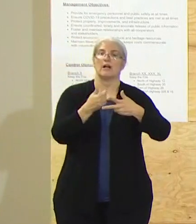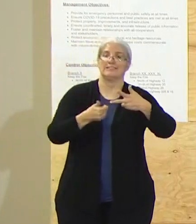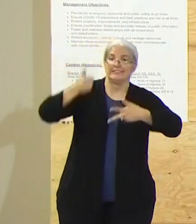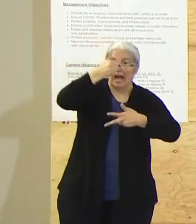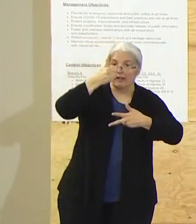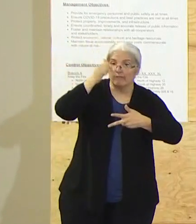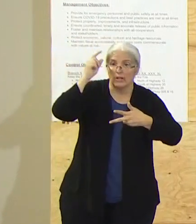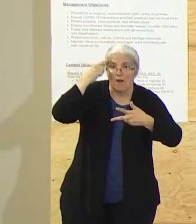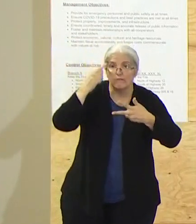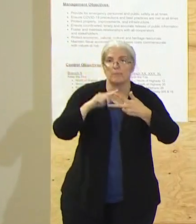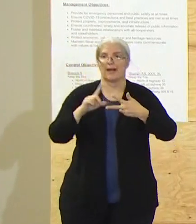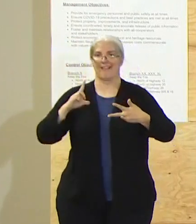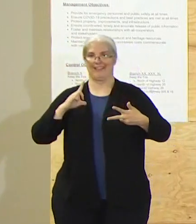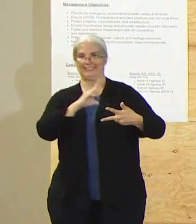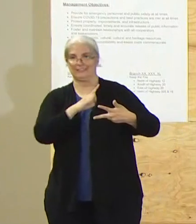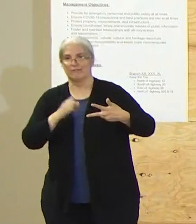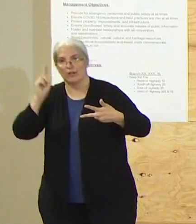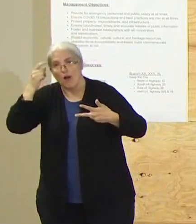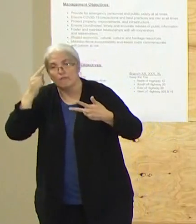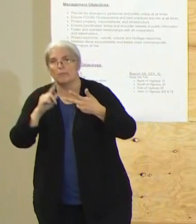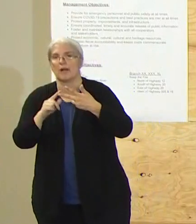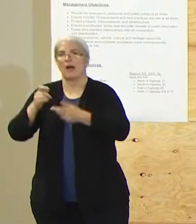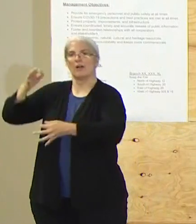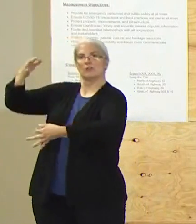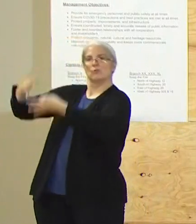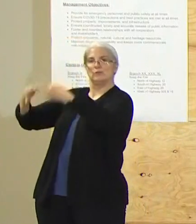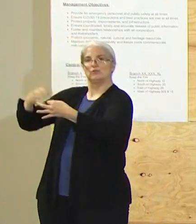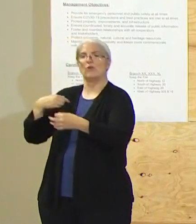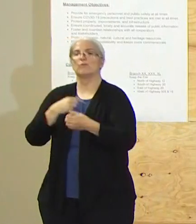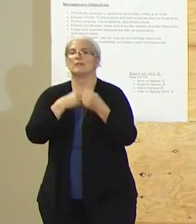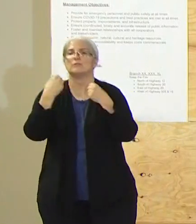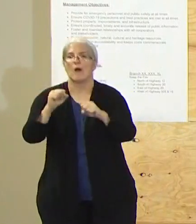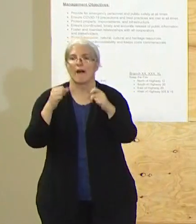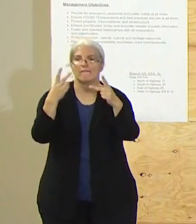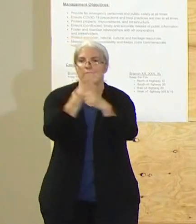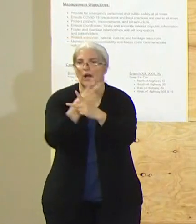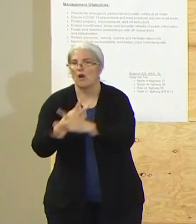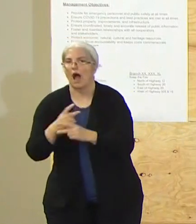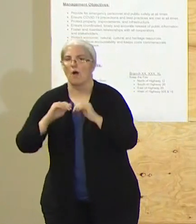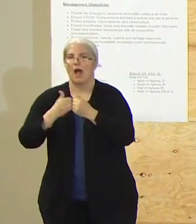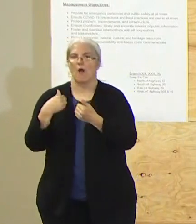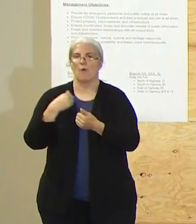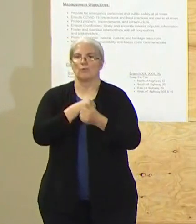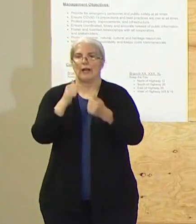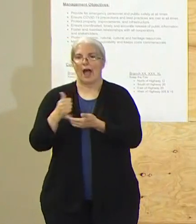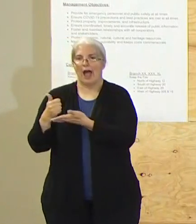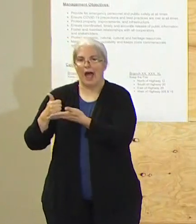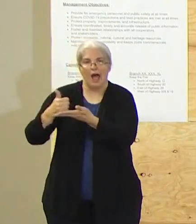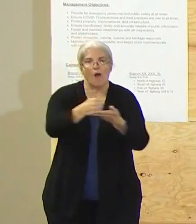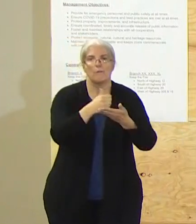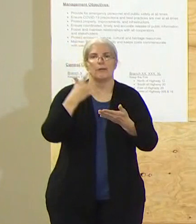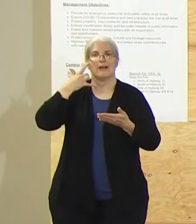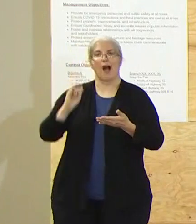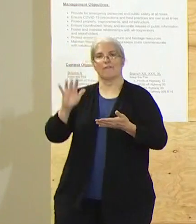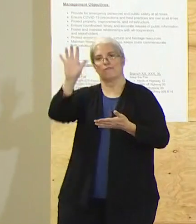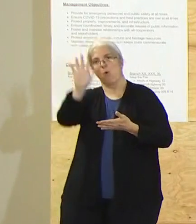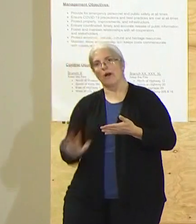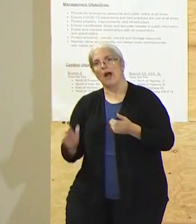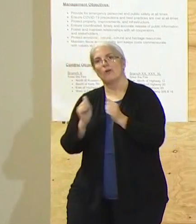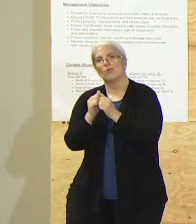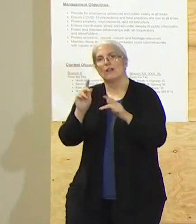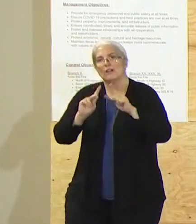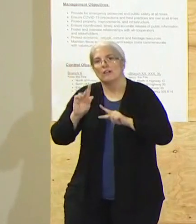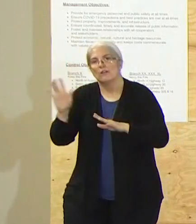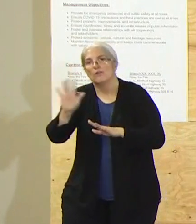of cases, to the collective cause to advance the needs of the state of California. Housing has been one of our top priorities, was last year. We made